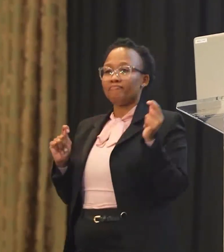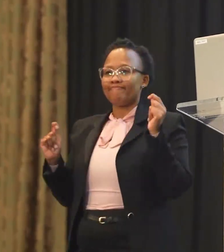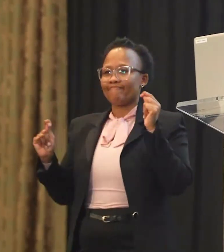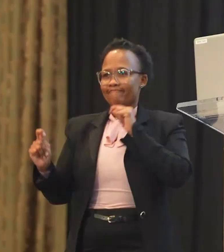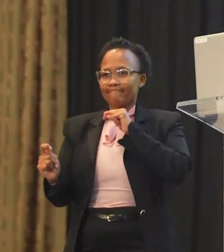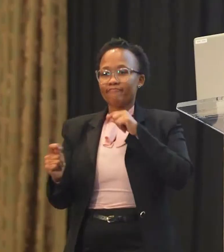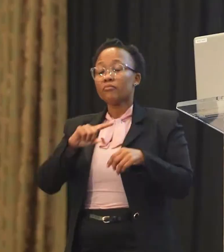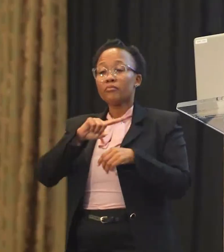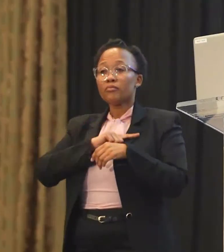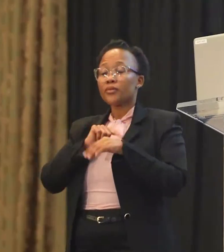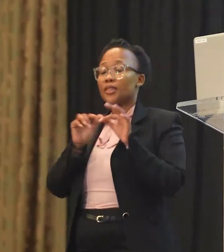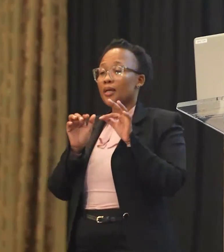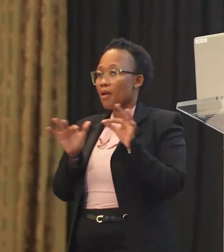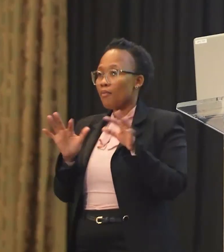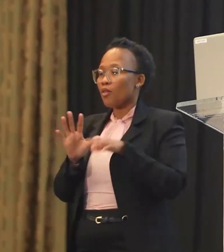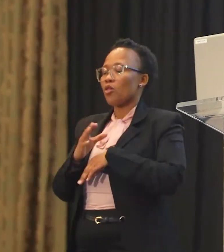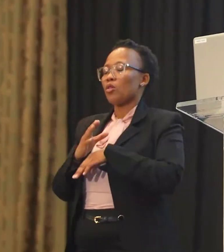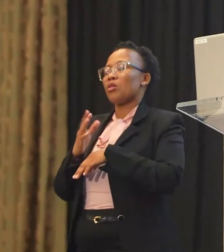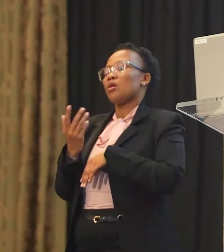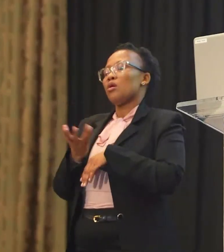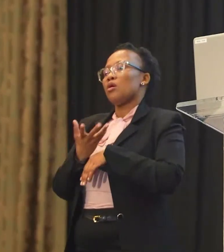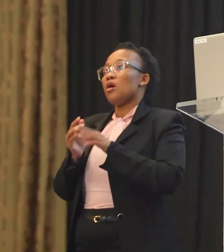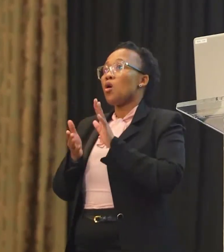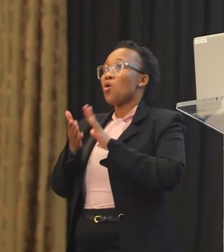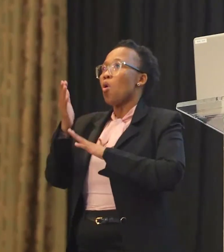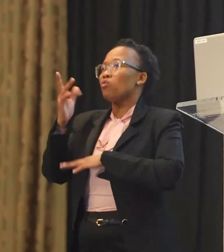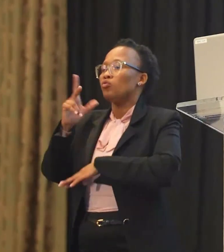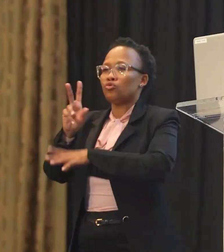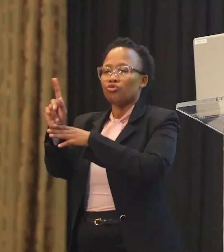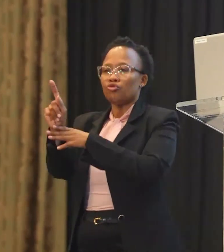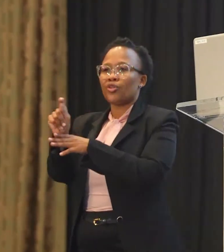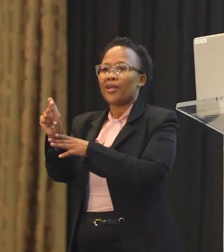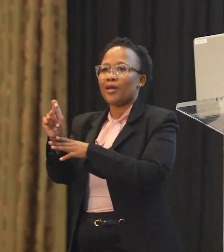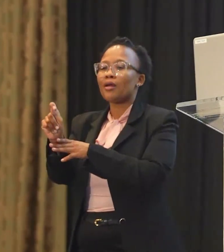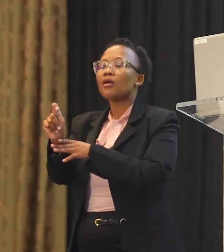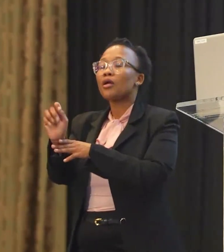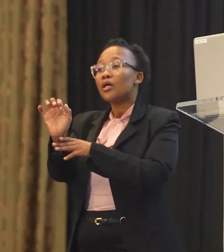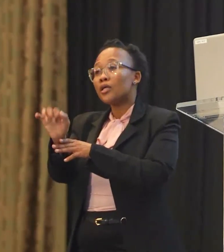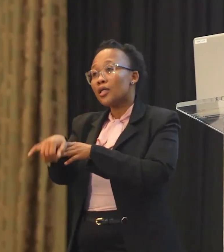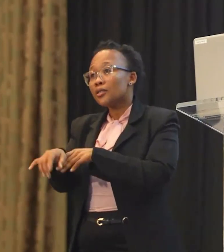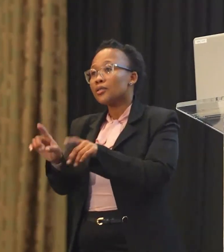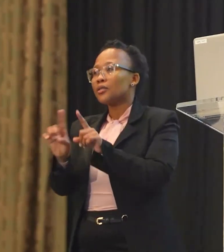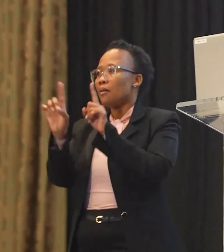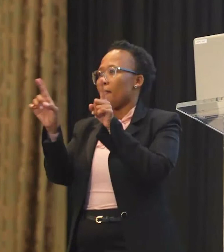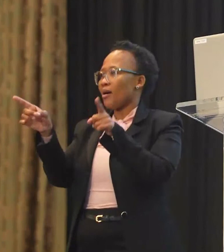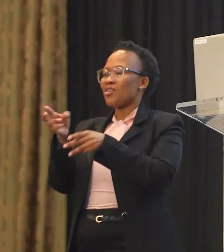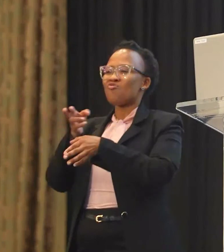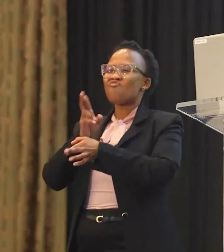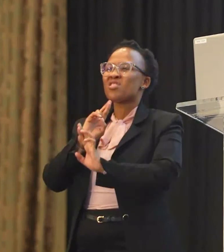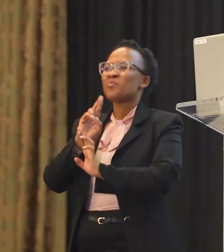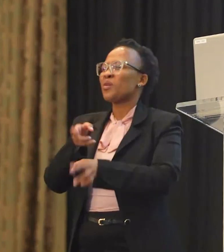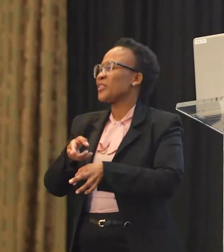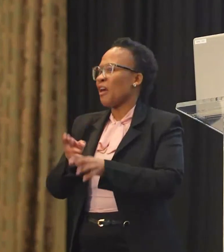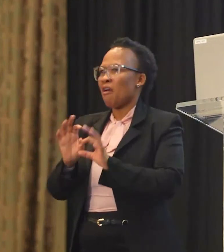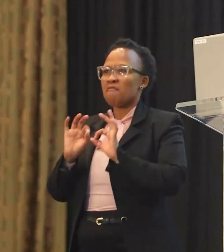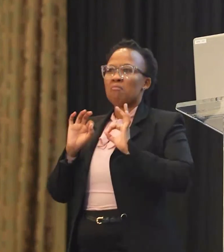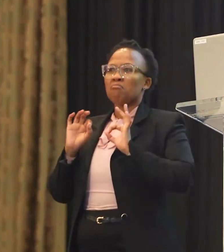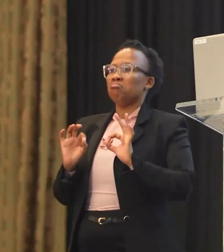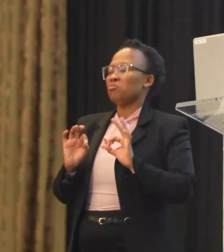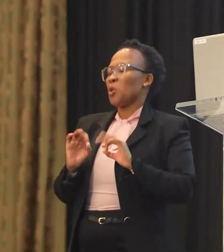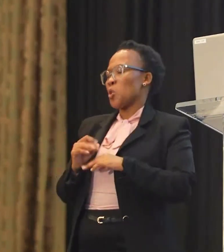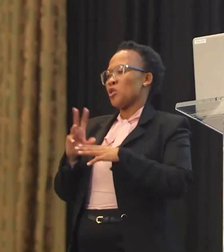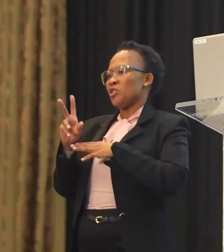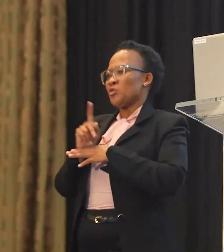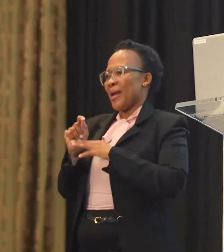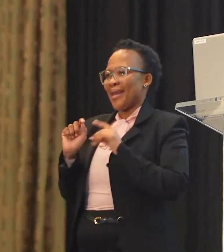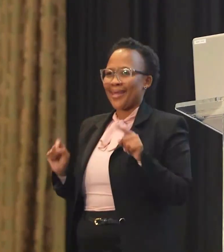through training might not be enough. Some people might be more open and responsive to such trainings, while others might not be.